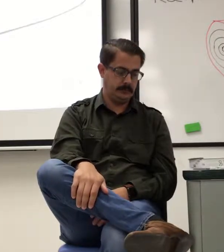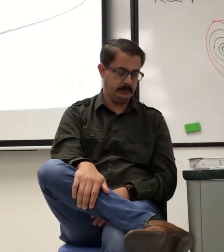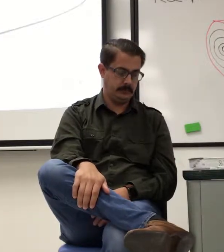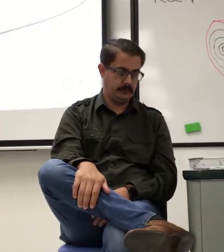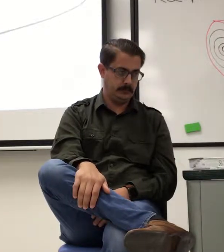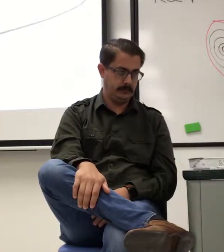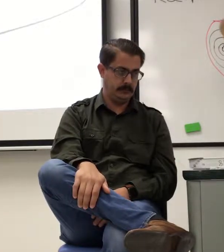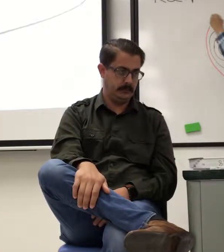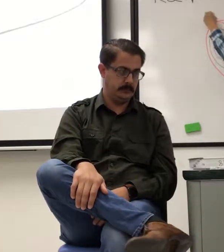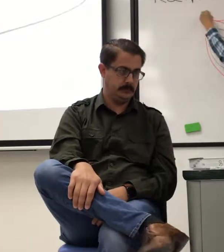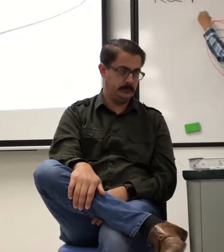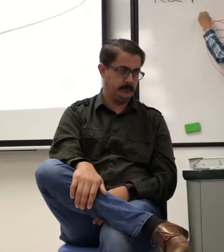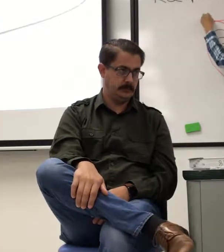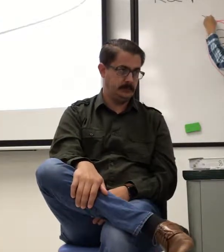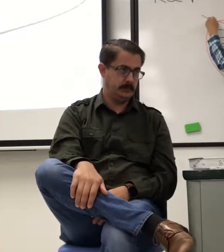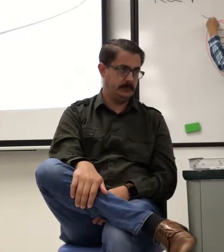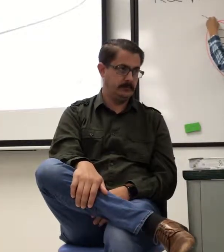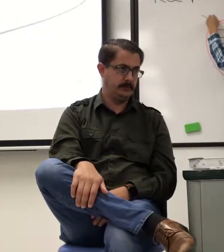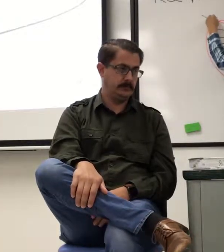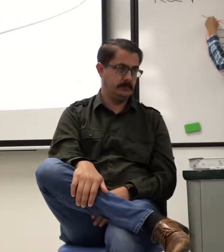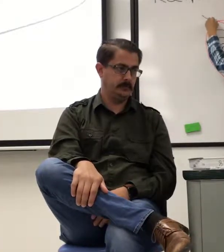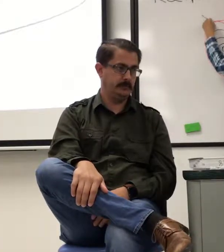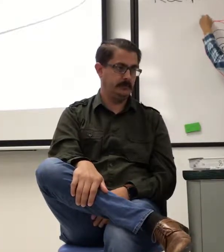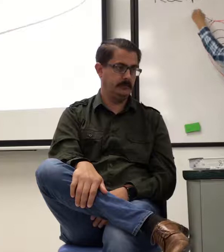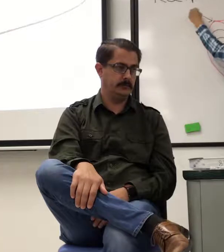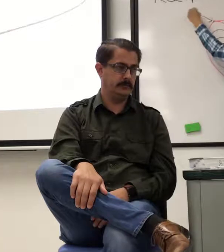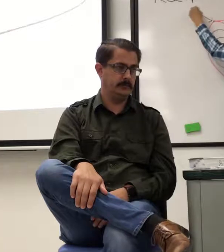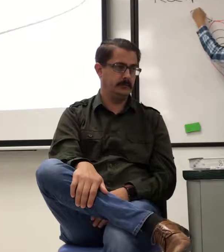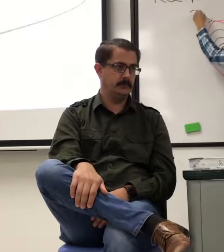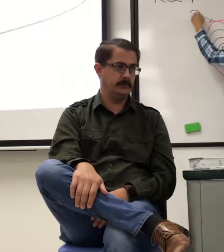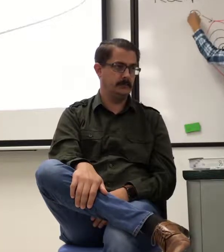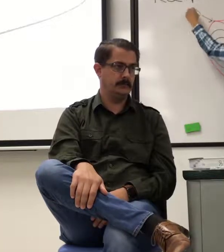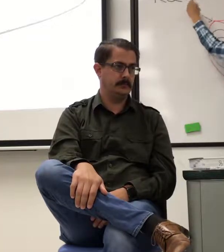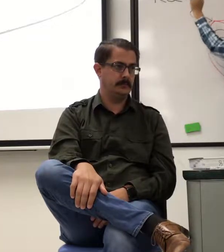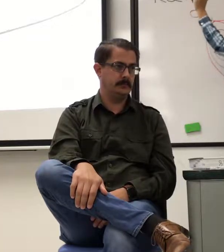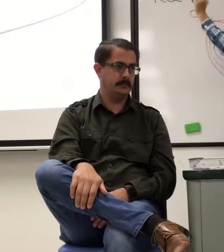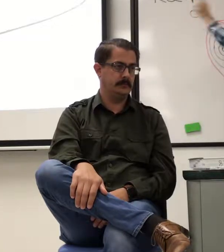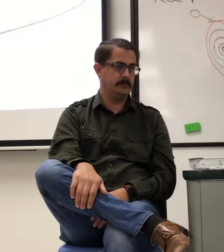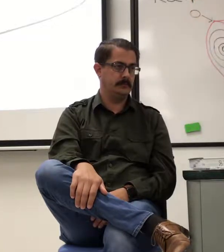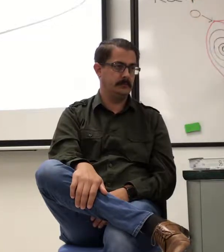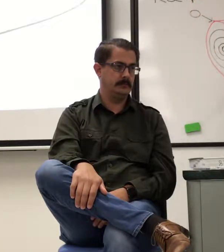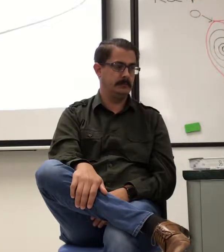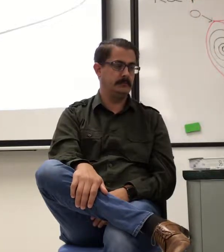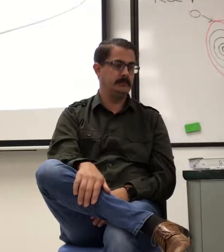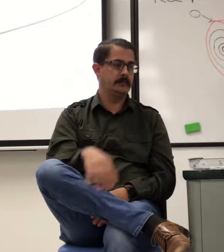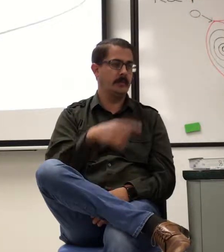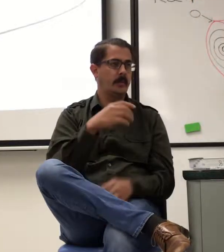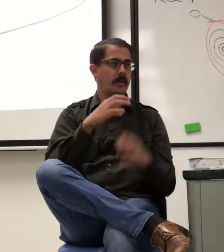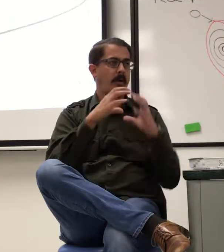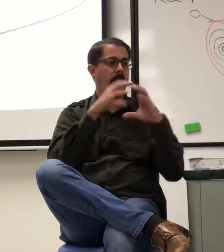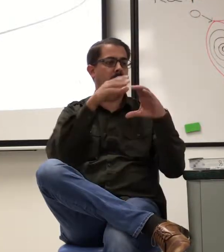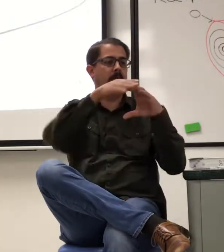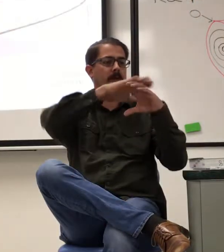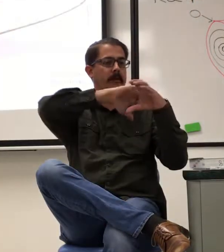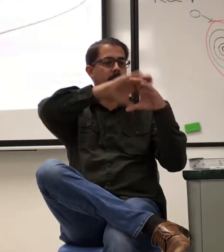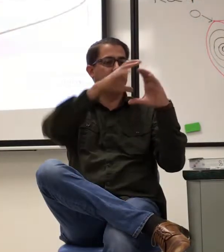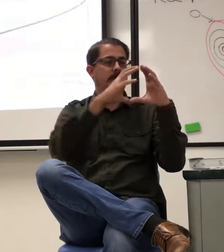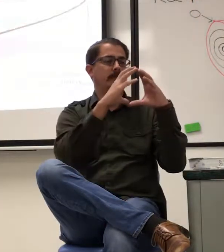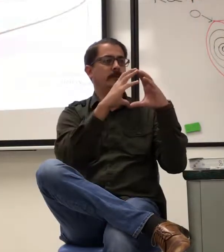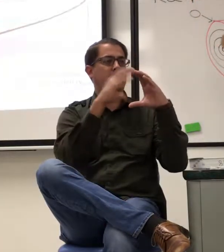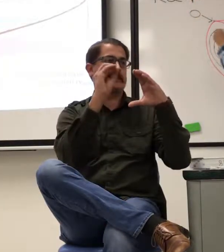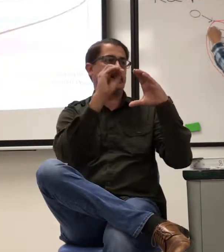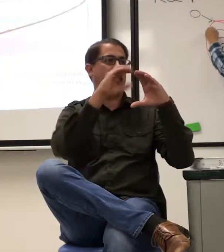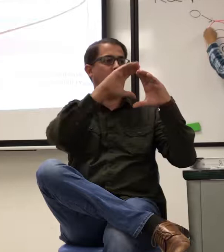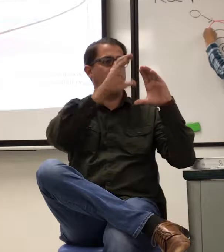say for example, let's call vessel wall, as the figure does, layer 0. So the